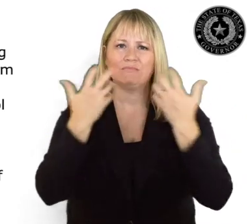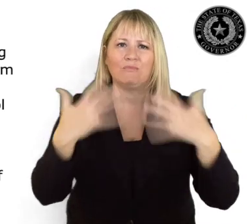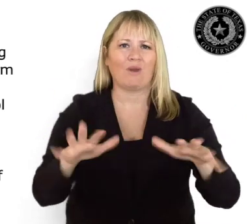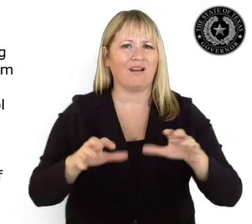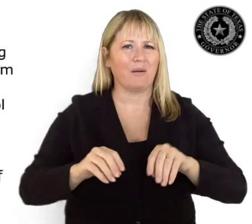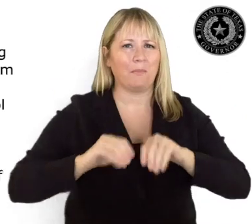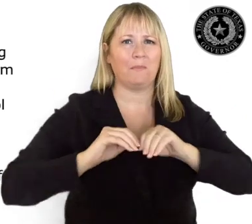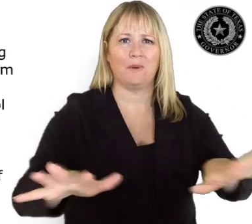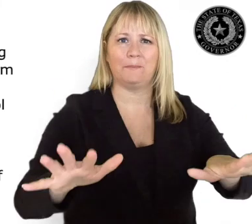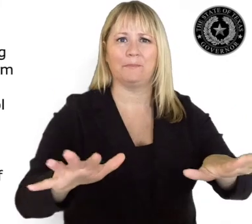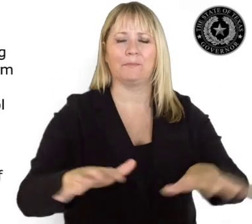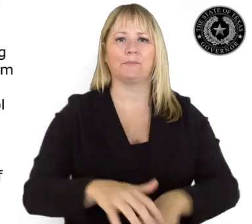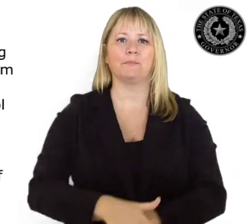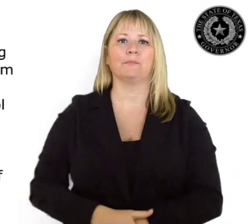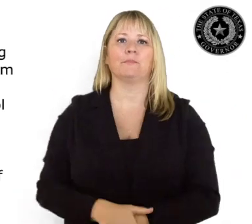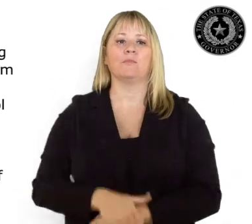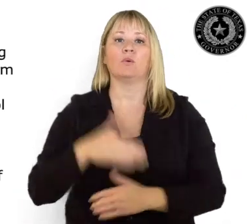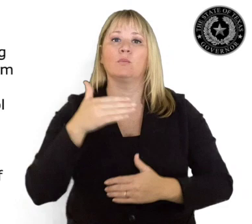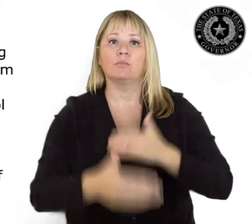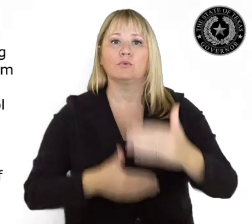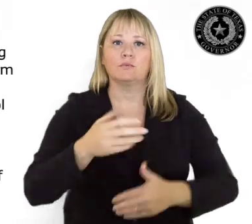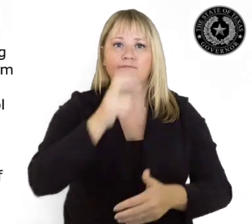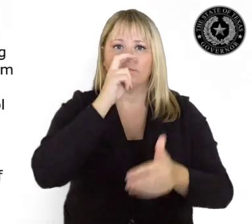facilities whenever possible.